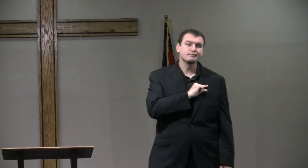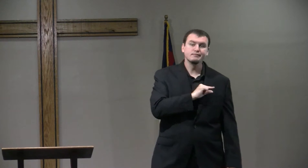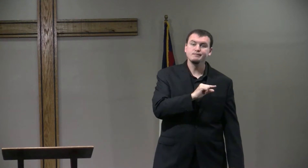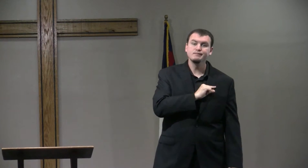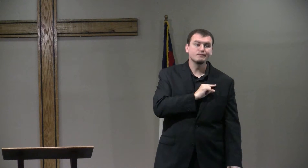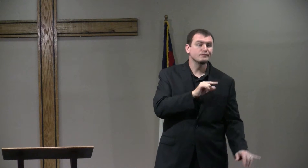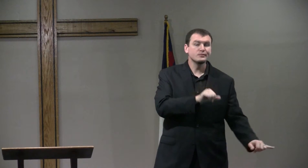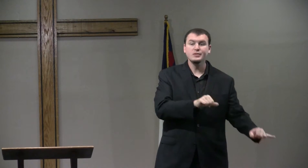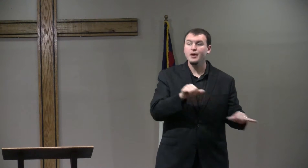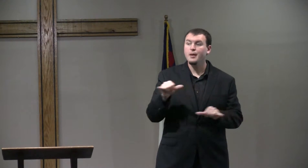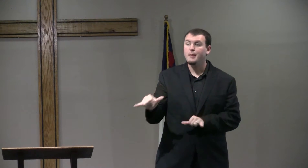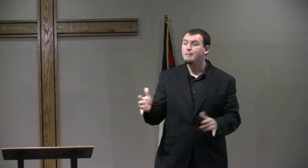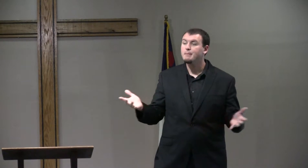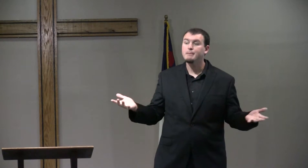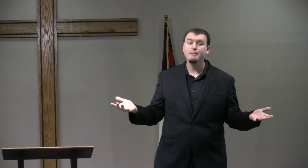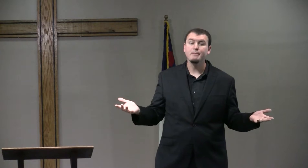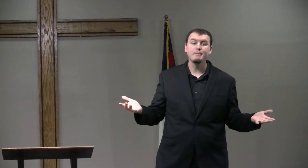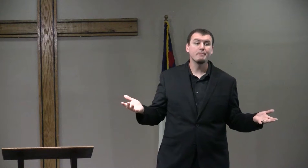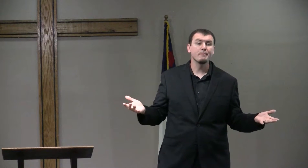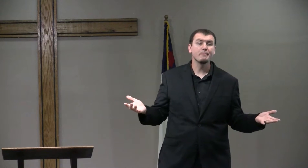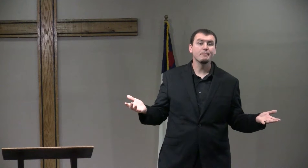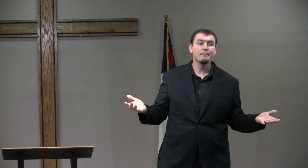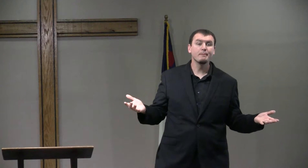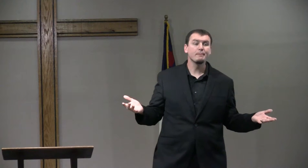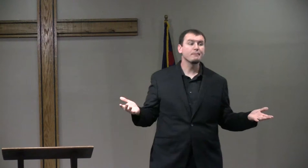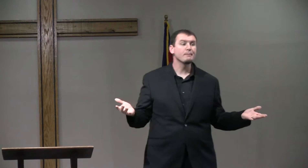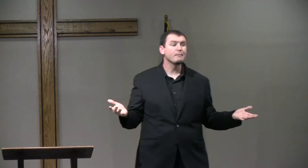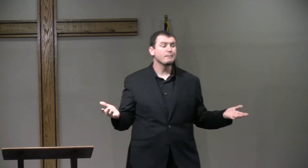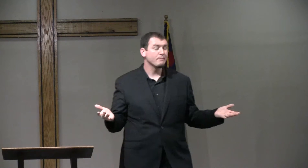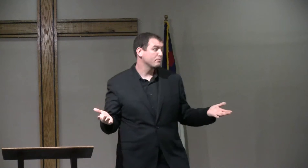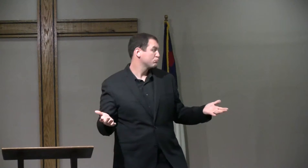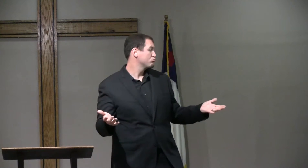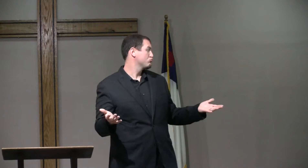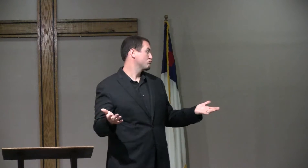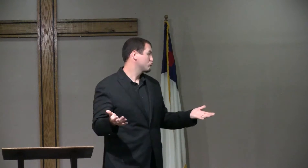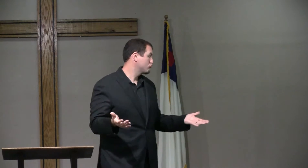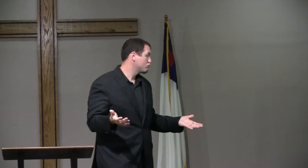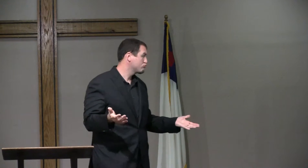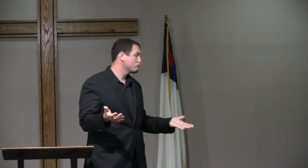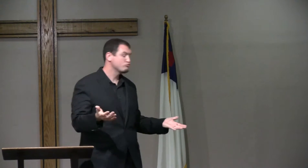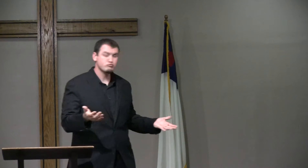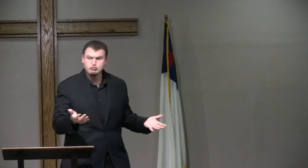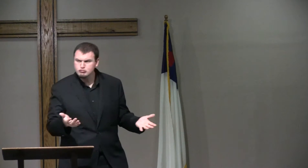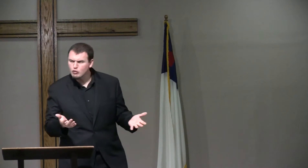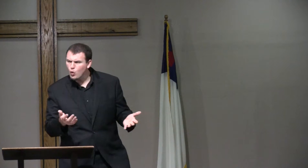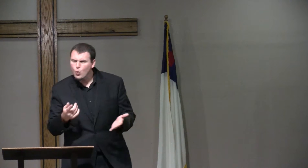with men. Men lust after women, and they both can be guilty, men or women.